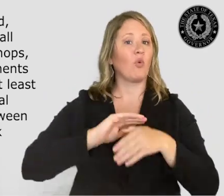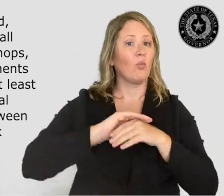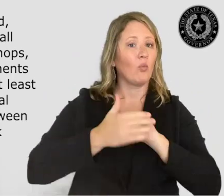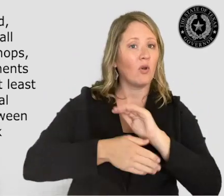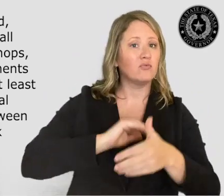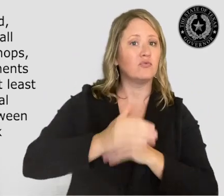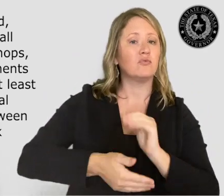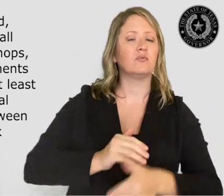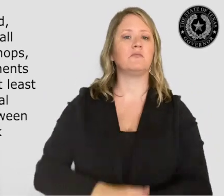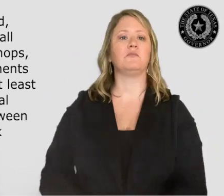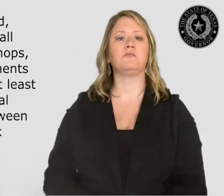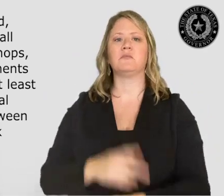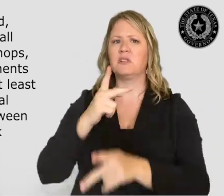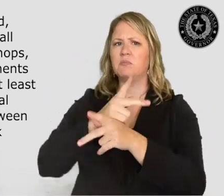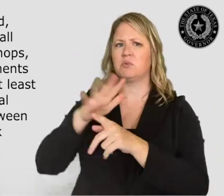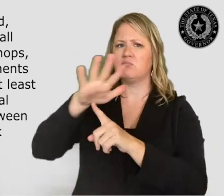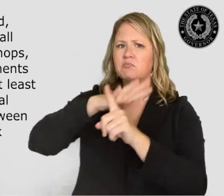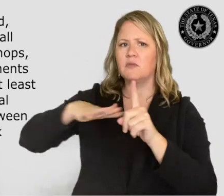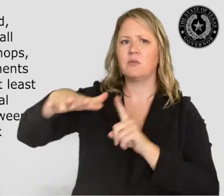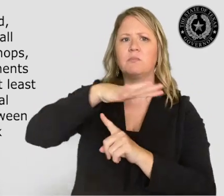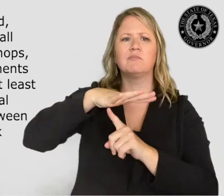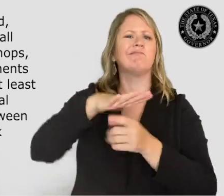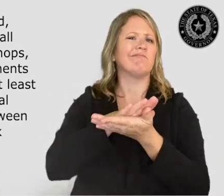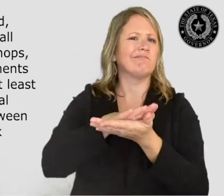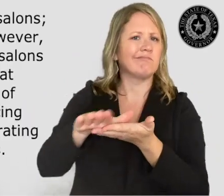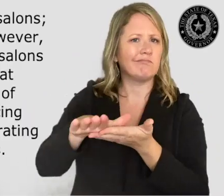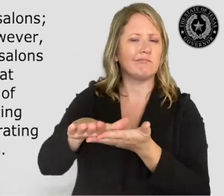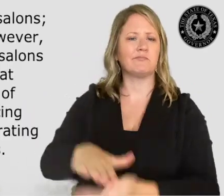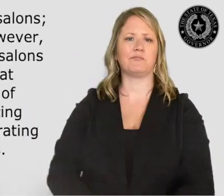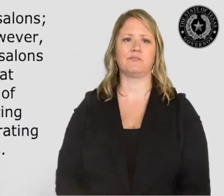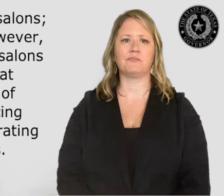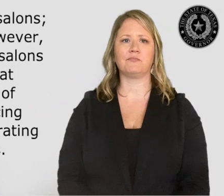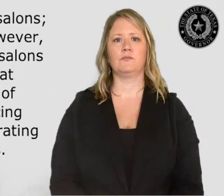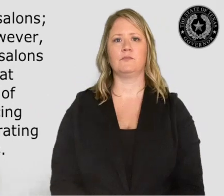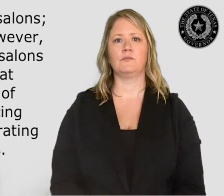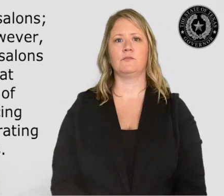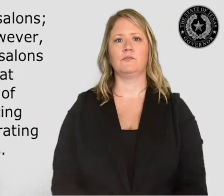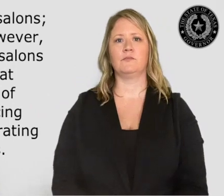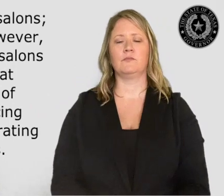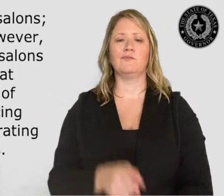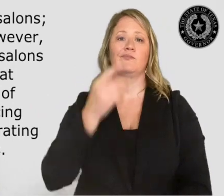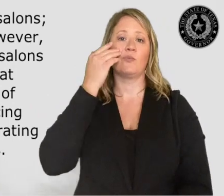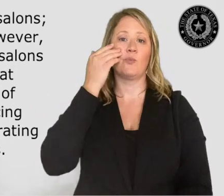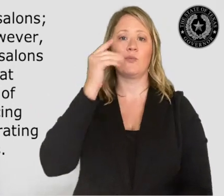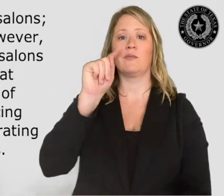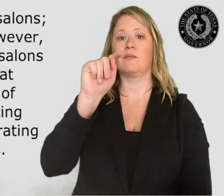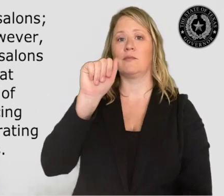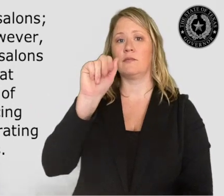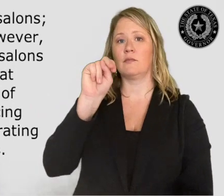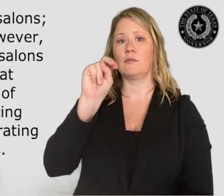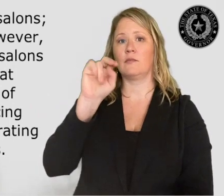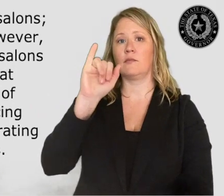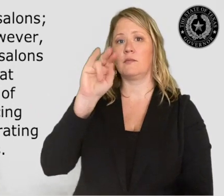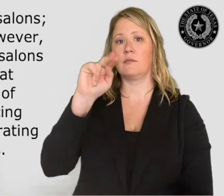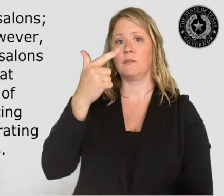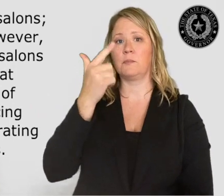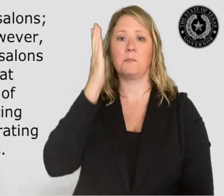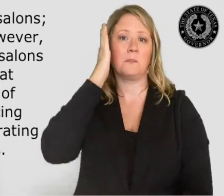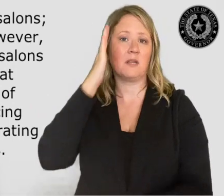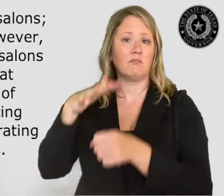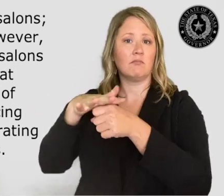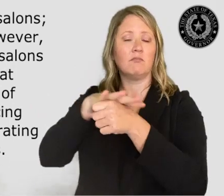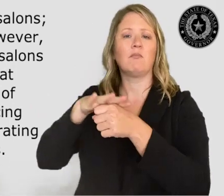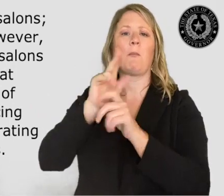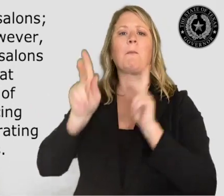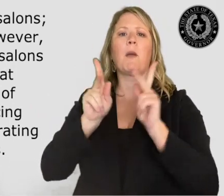of social distancing between operating workstations. Tanning salons, provided, however, that all